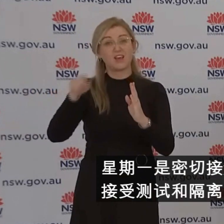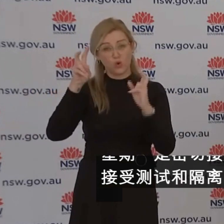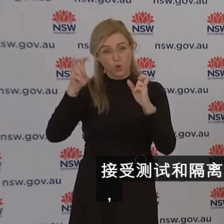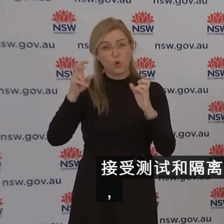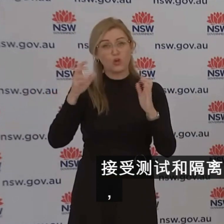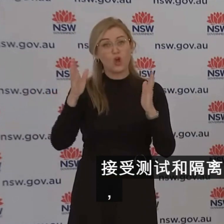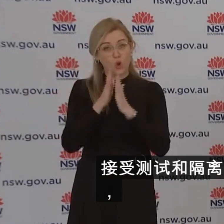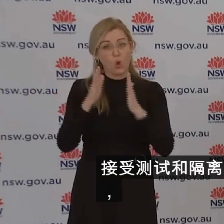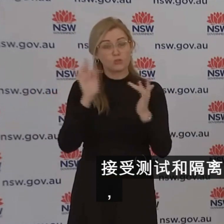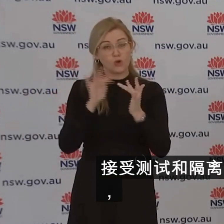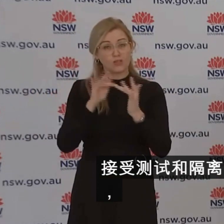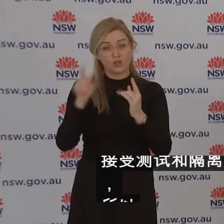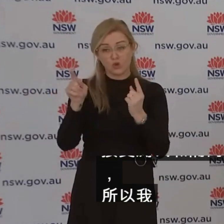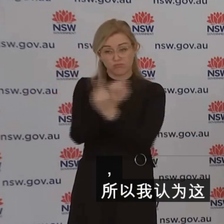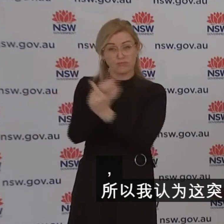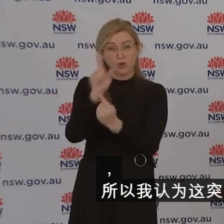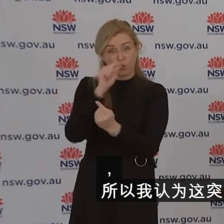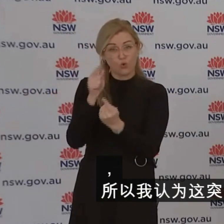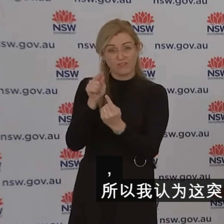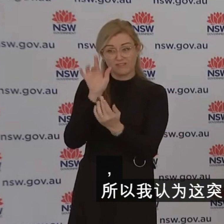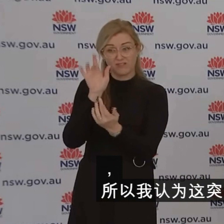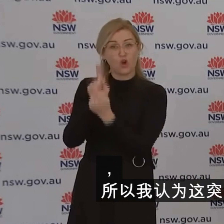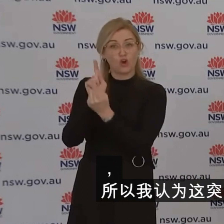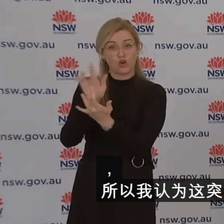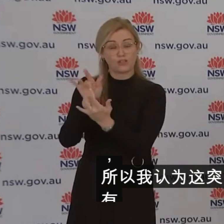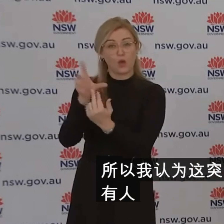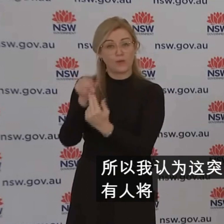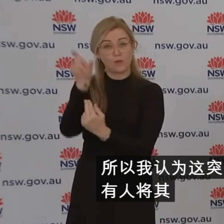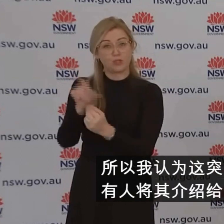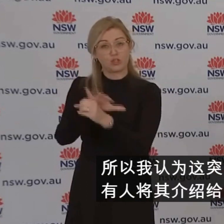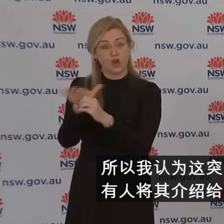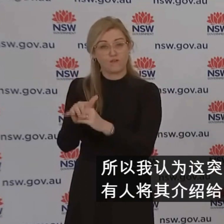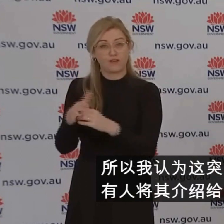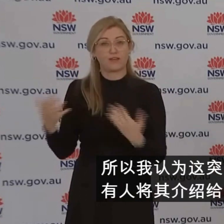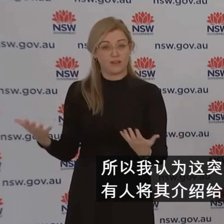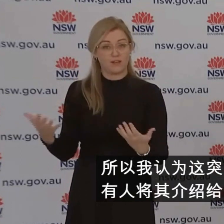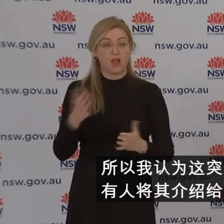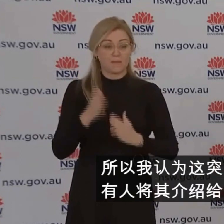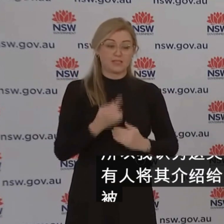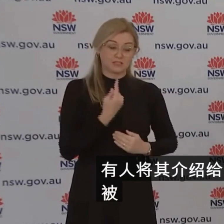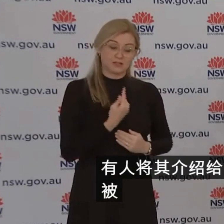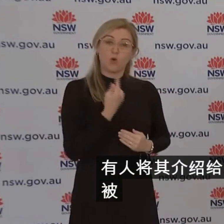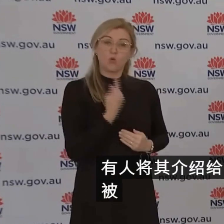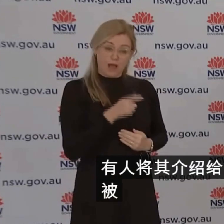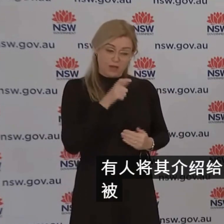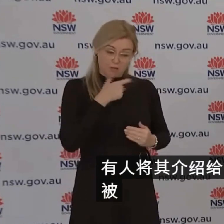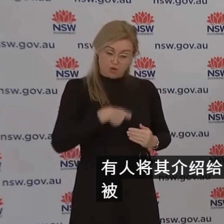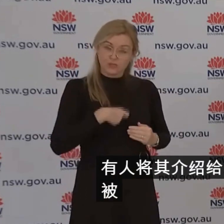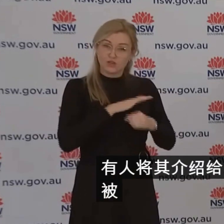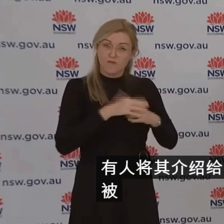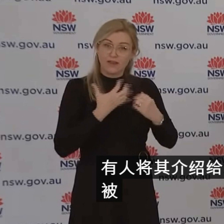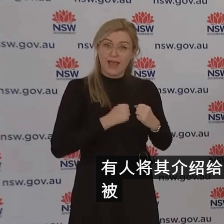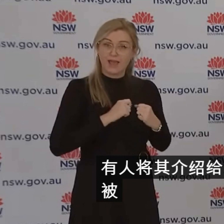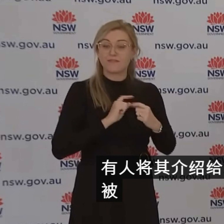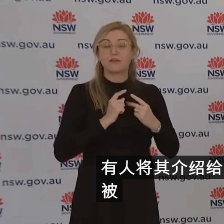14 days regardless of the result. So I think this highlights, you have one person introduce it to a workplace. If you then have